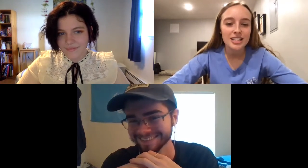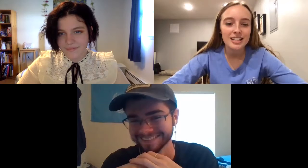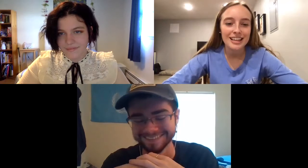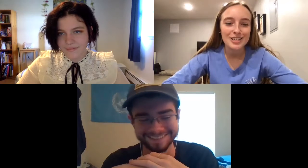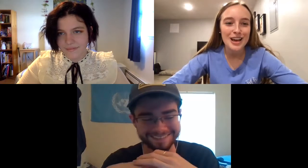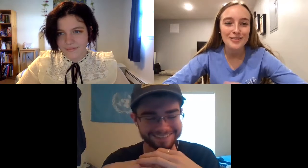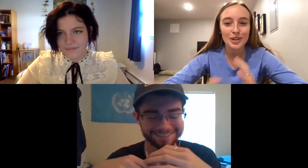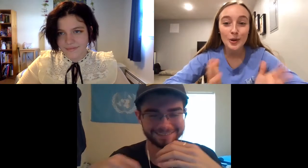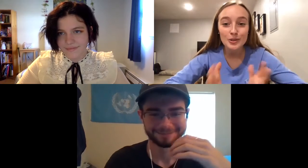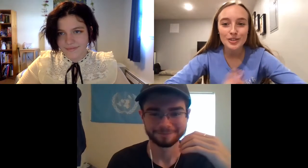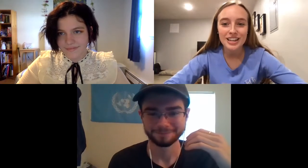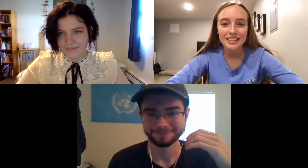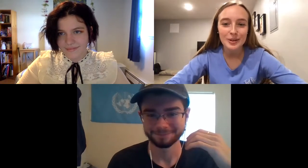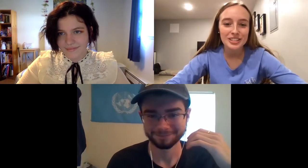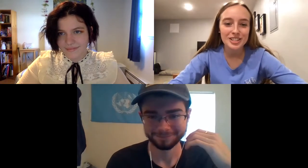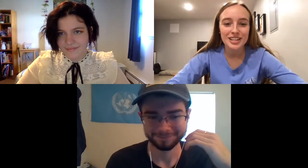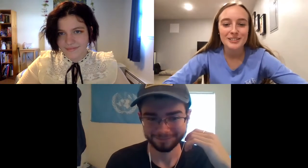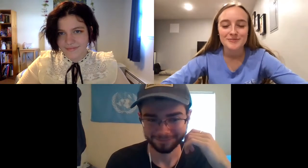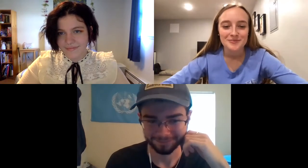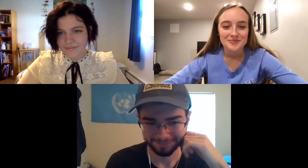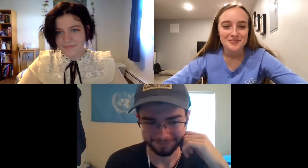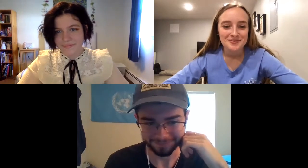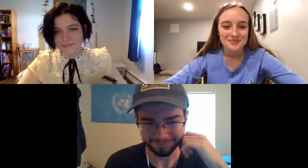interested? And do you have any goals for sign language?